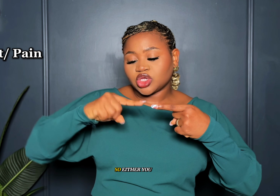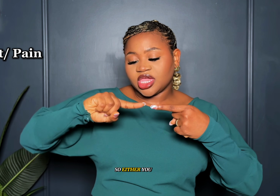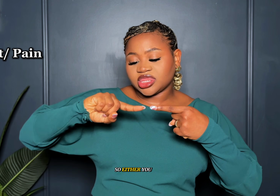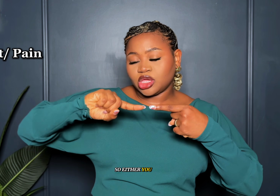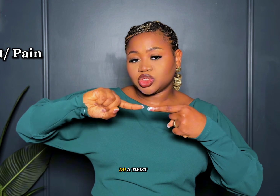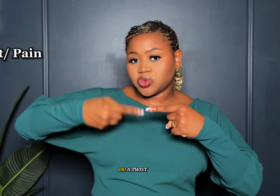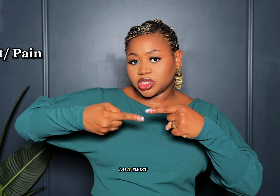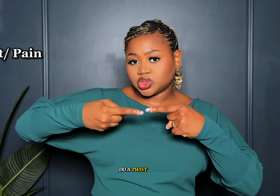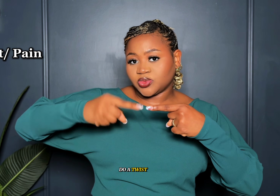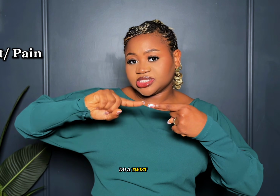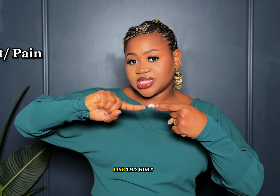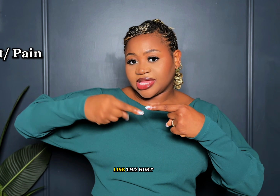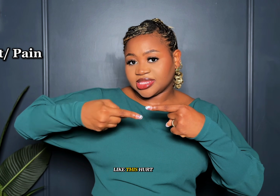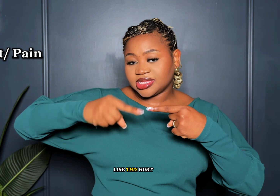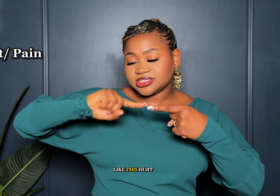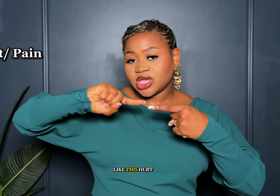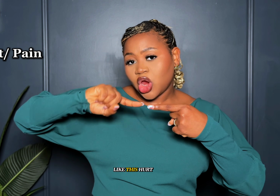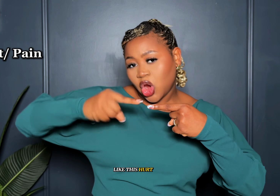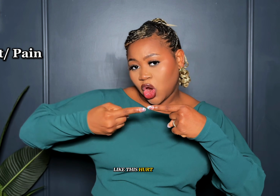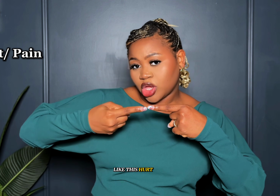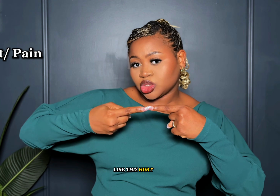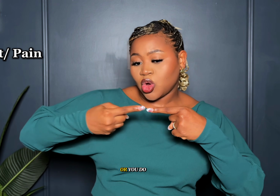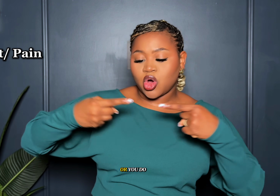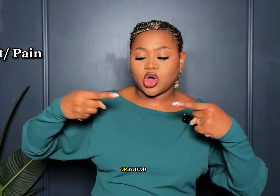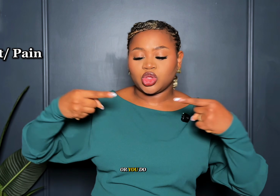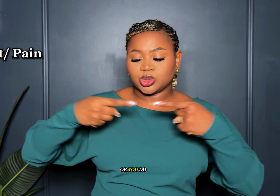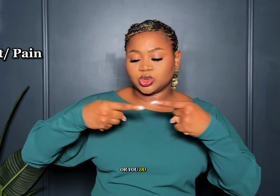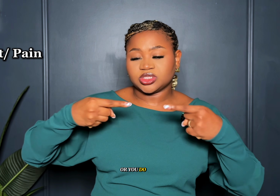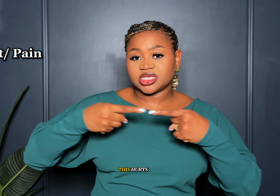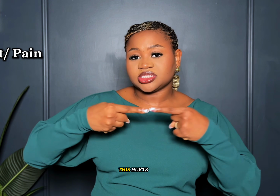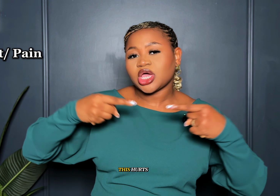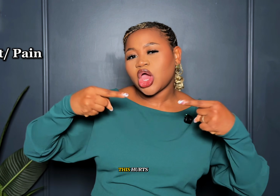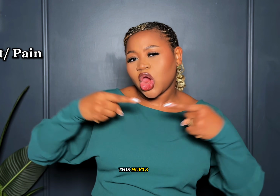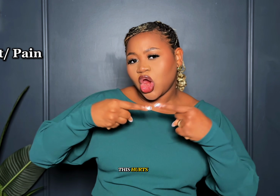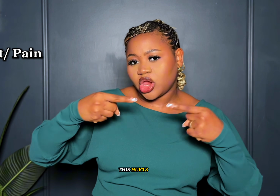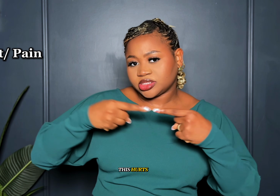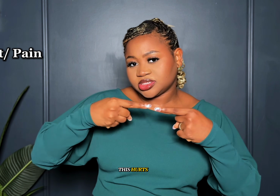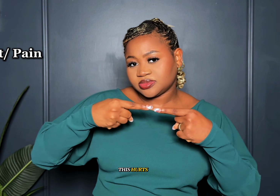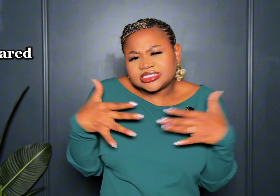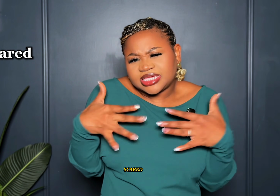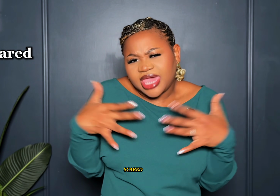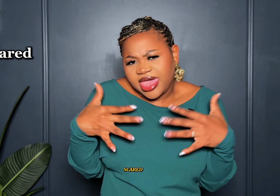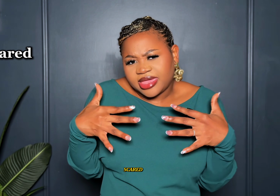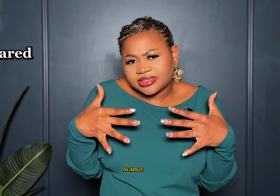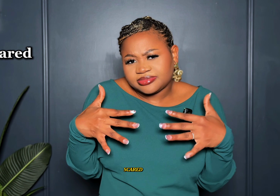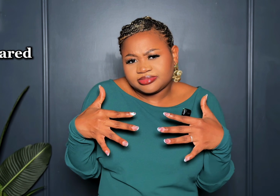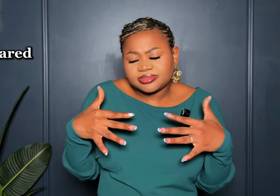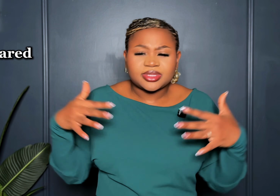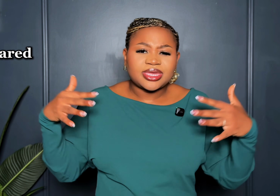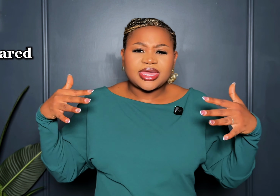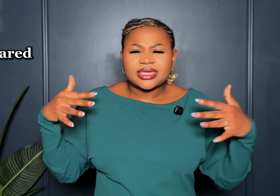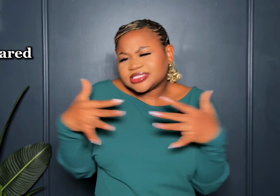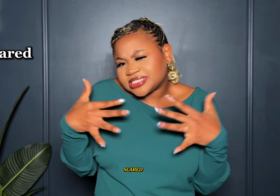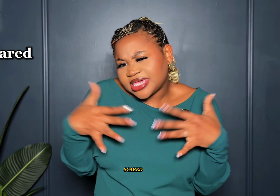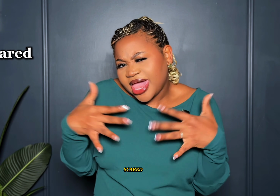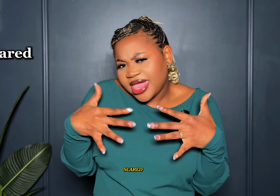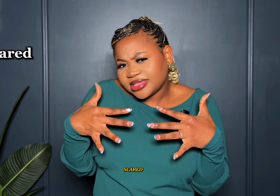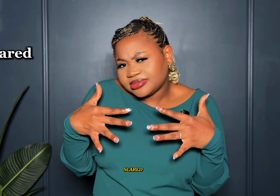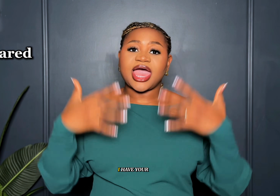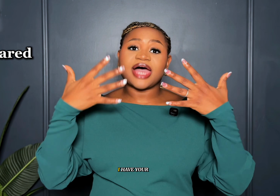either you do a twist like this, hurt, or you do this, hurt. Scared. Scared. Have your